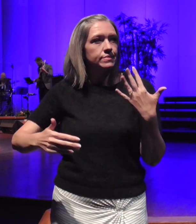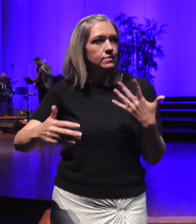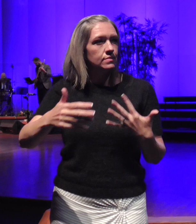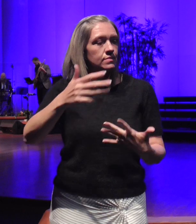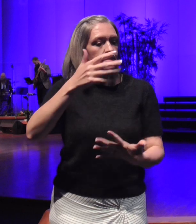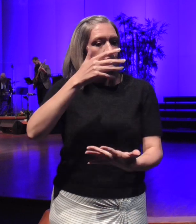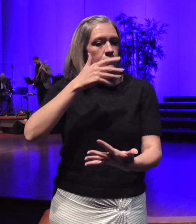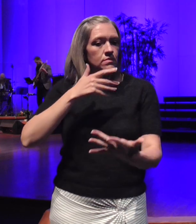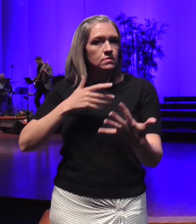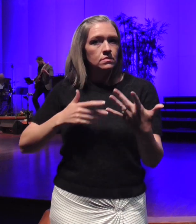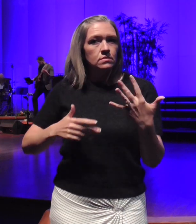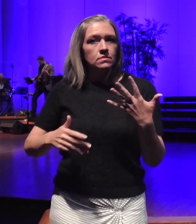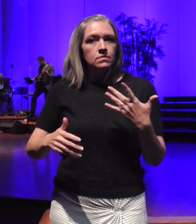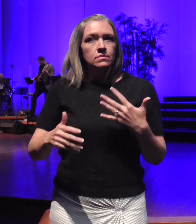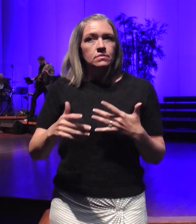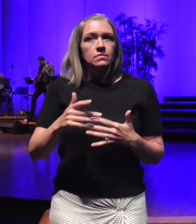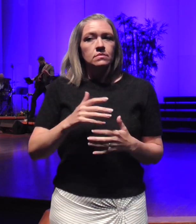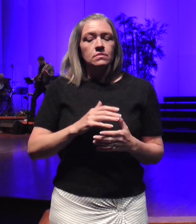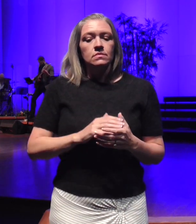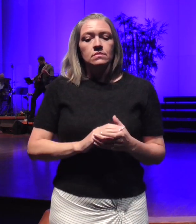place.